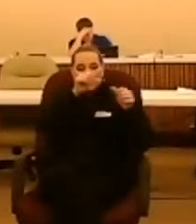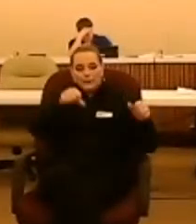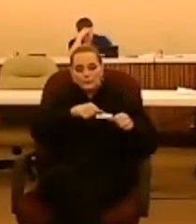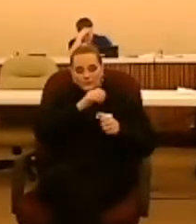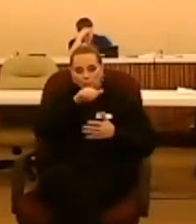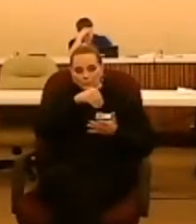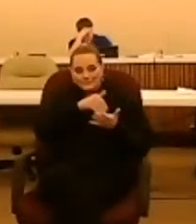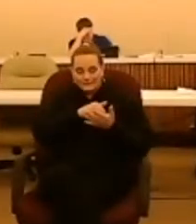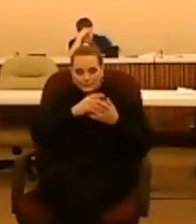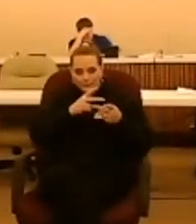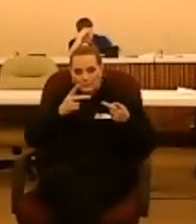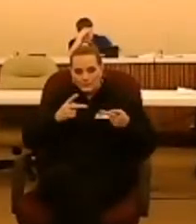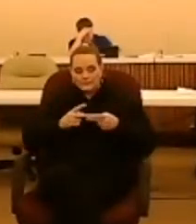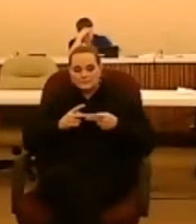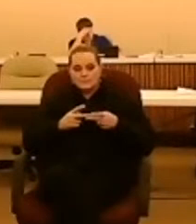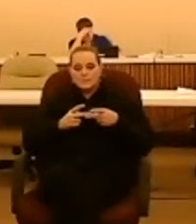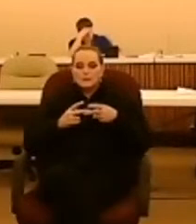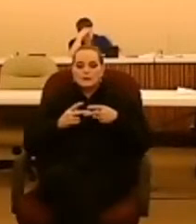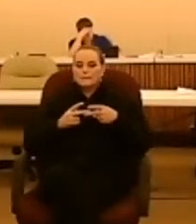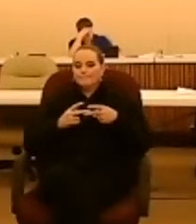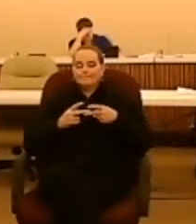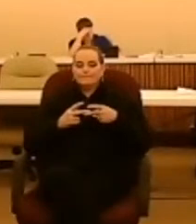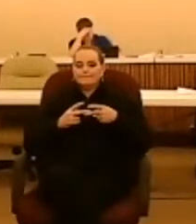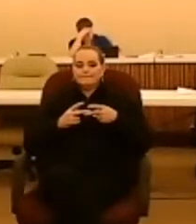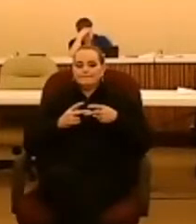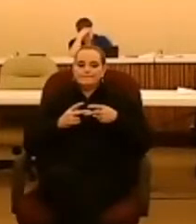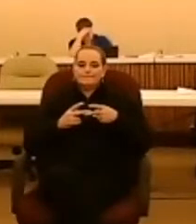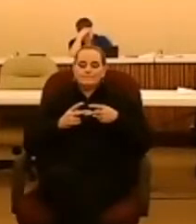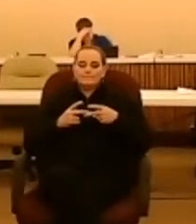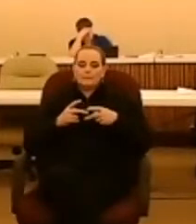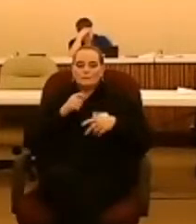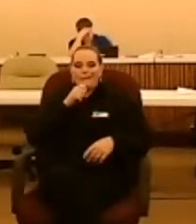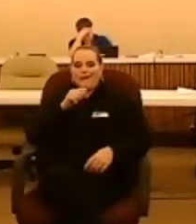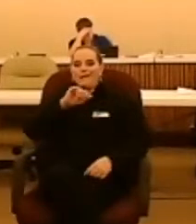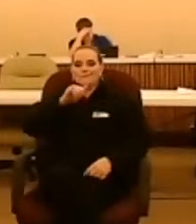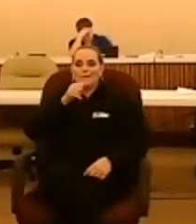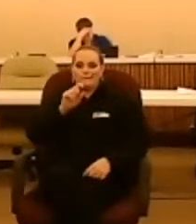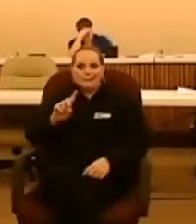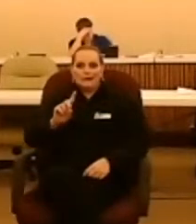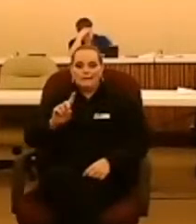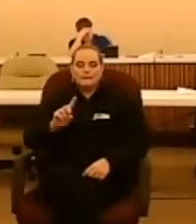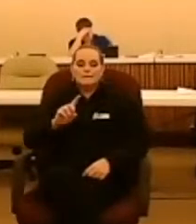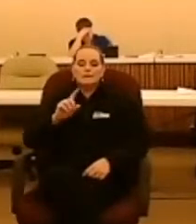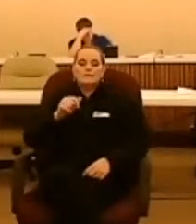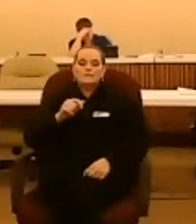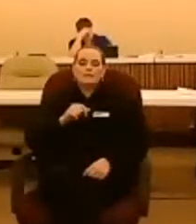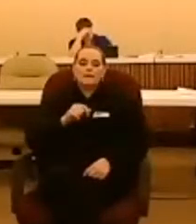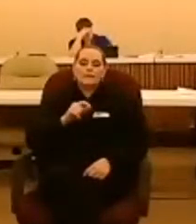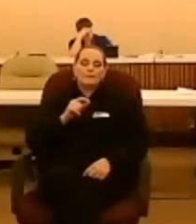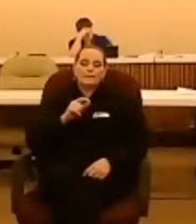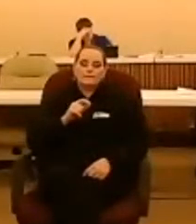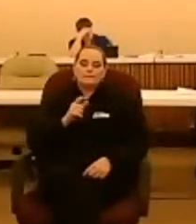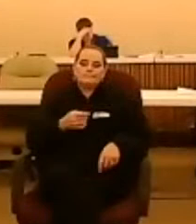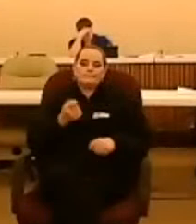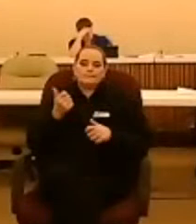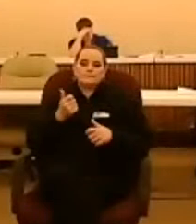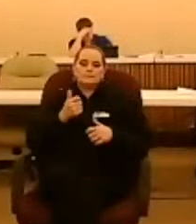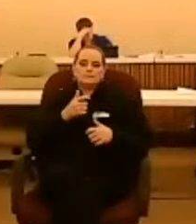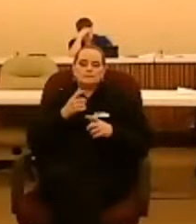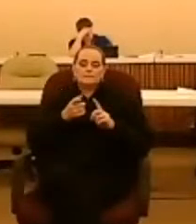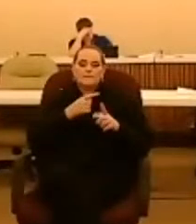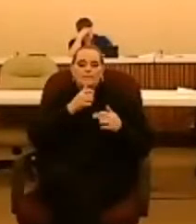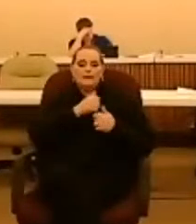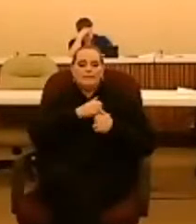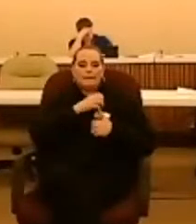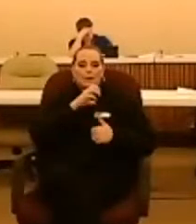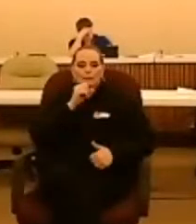of the site were non-jurisdictional, and they were discounted by the Army Corps, so. So you're